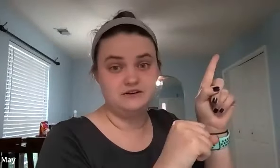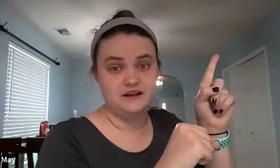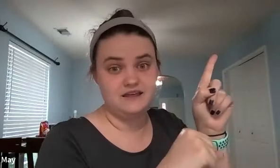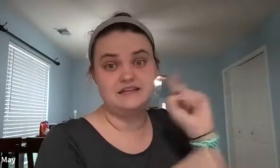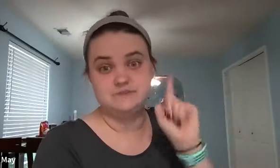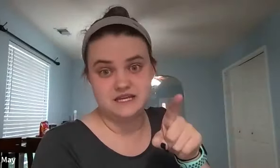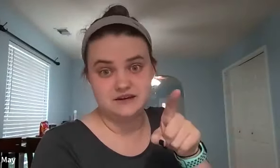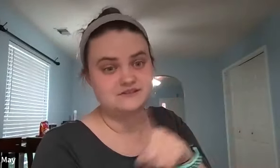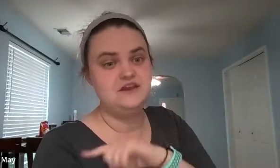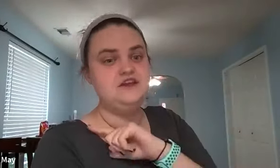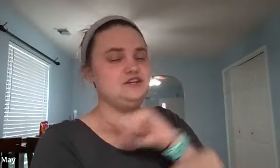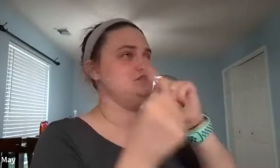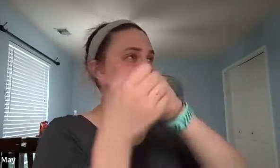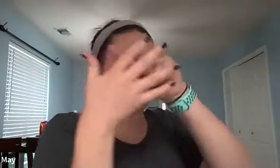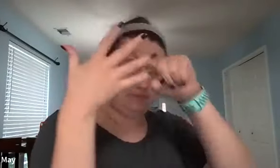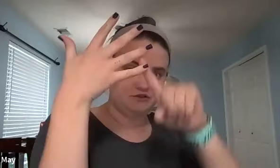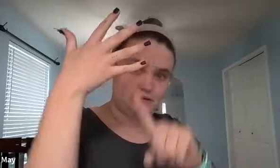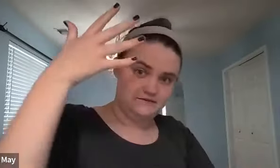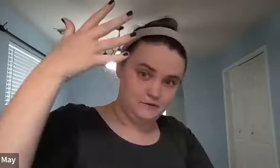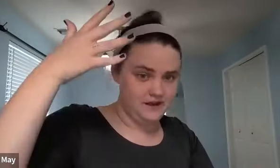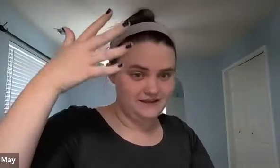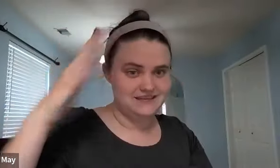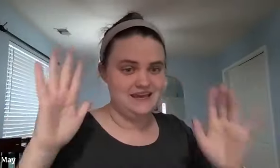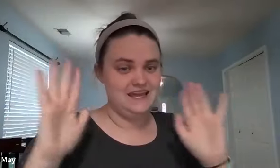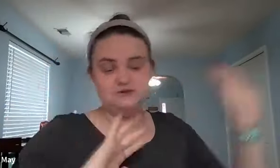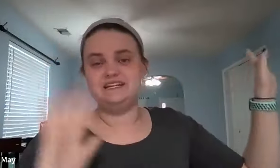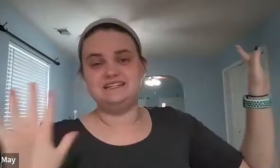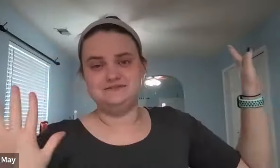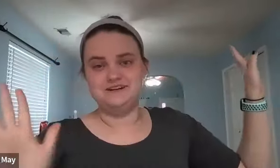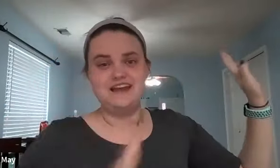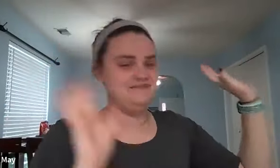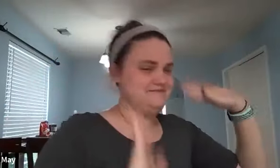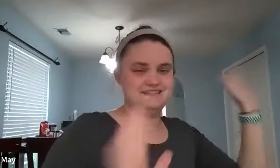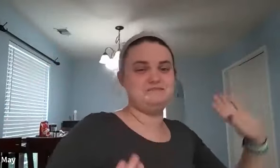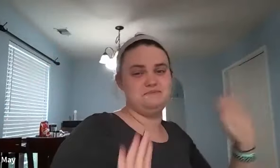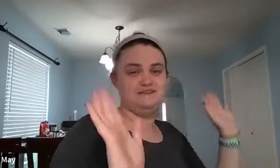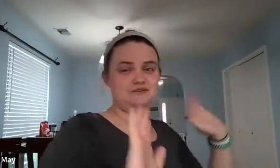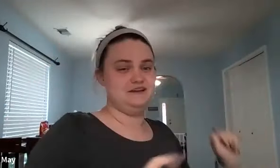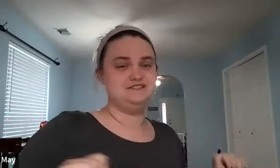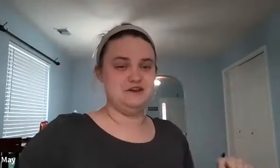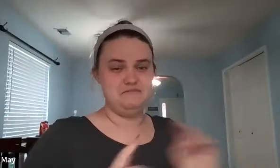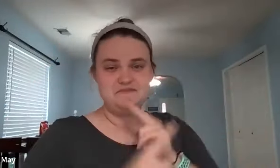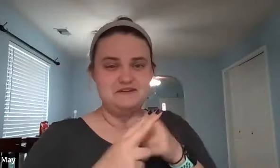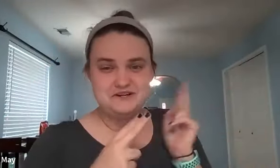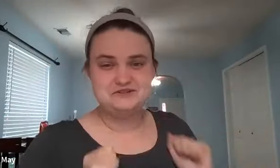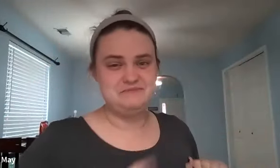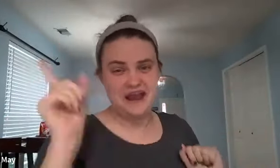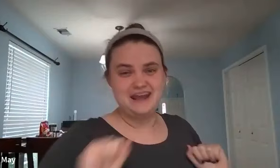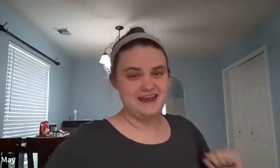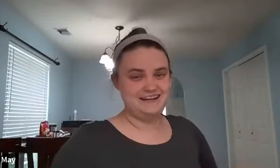on an island, it's potatoes. Because you can make them about 20 different ways and it will taste different. And that's like my big little thing. So very short, but I had to add it